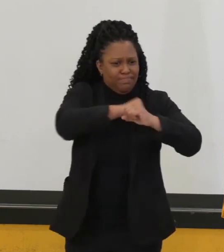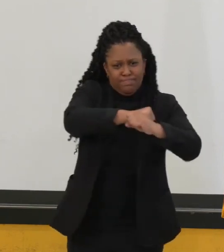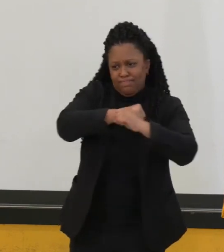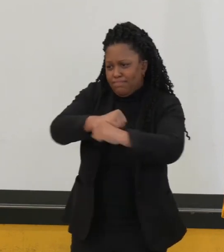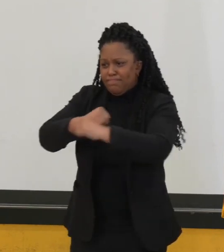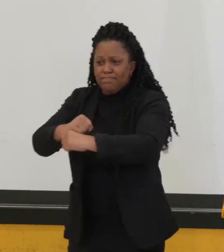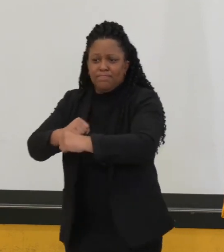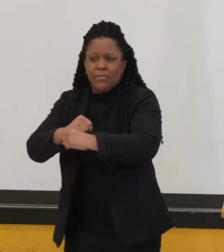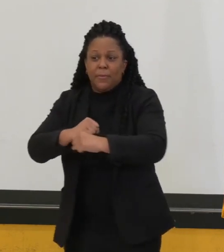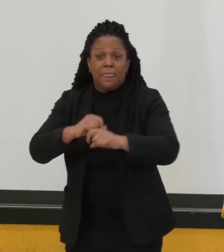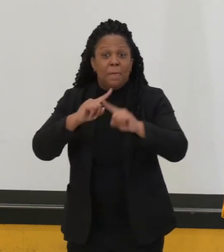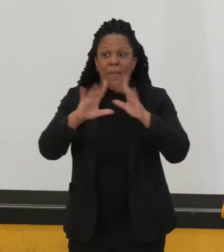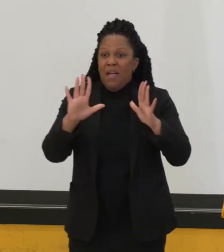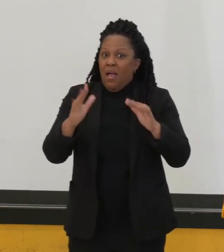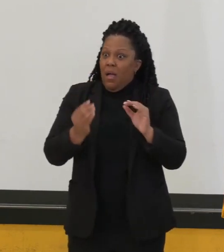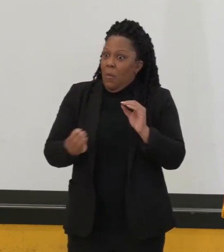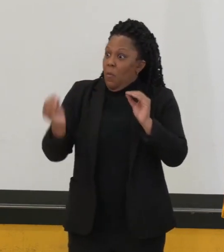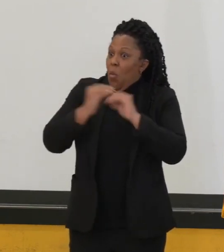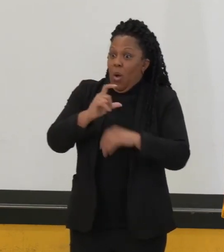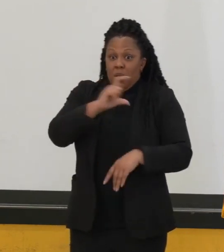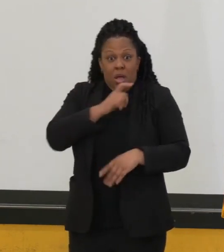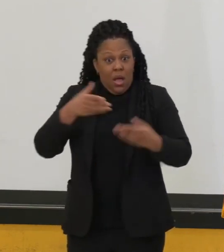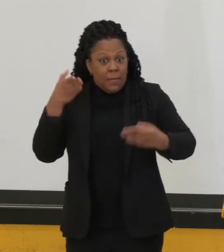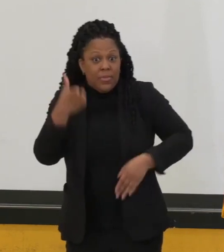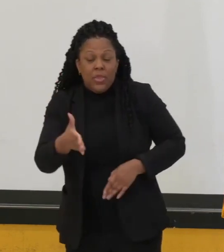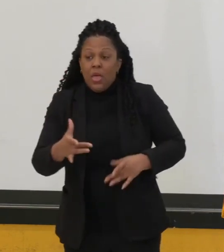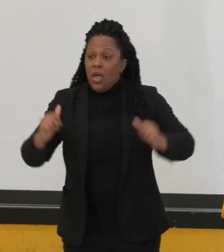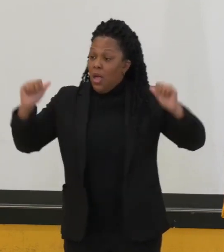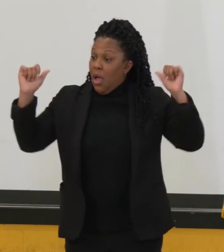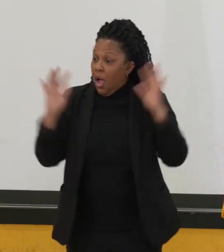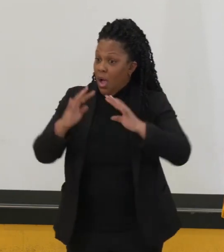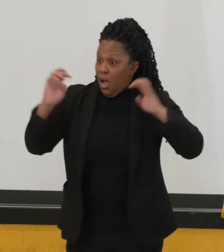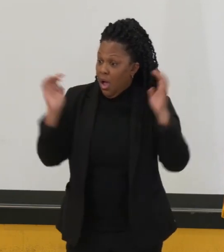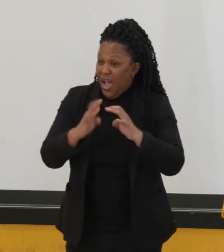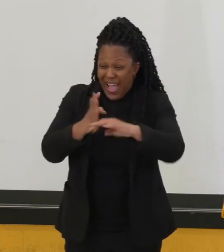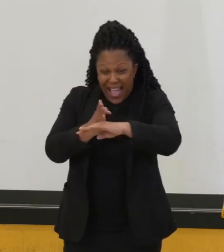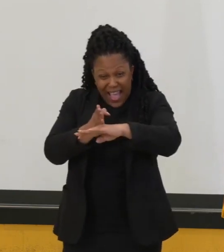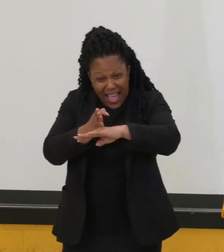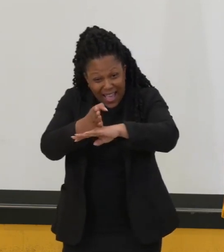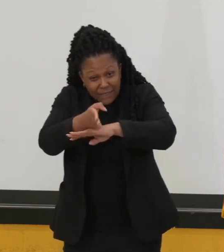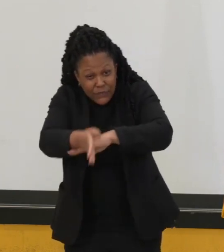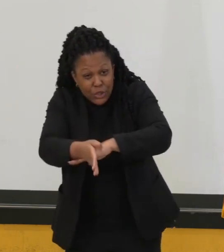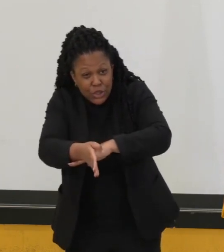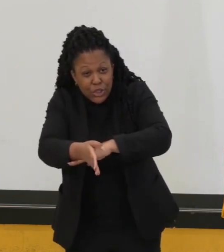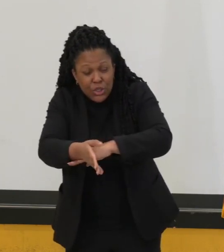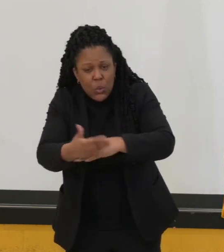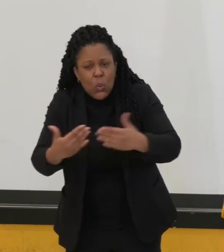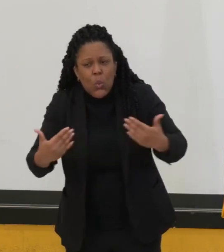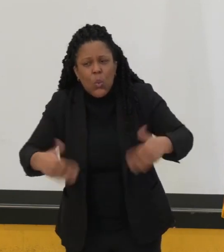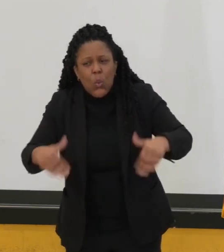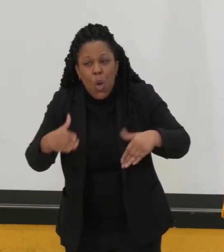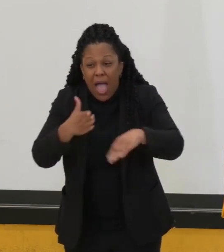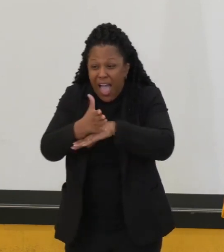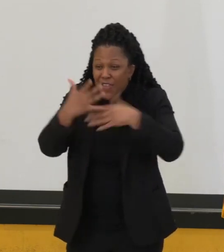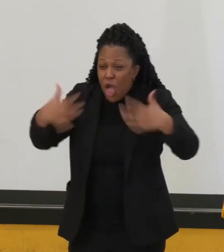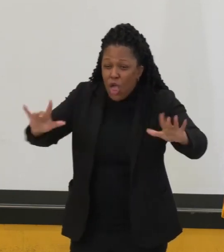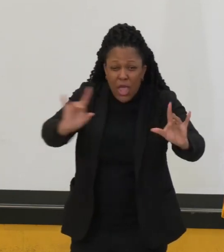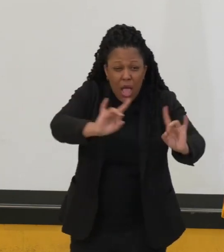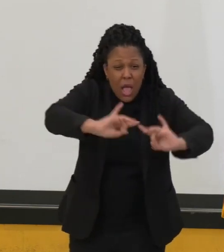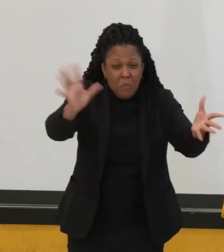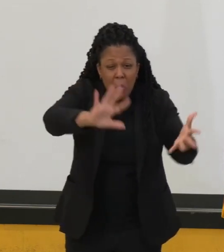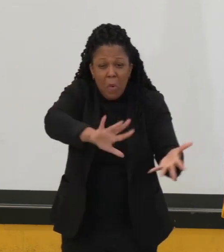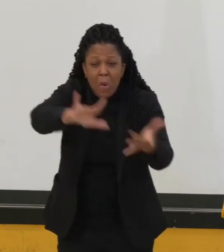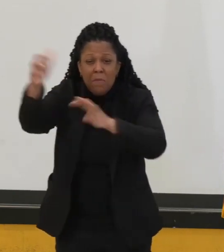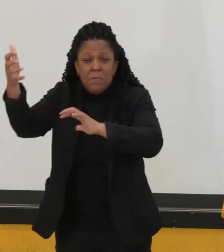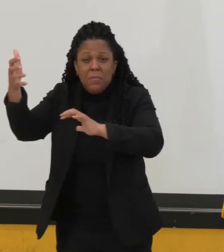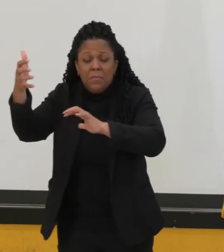over and over again after something horrible, after something unspeakable, after something tragic happens in